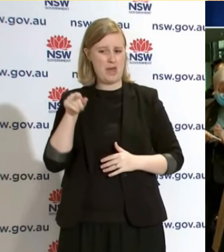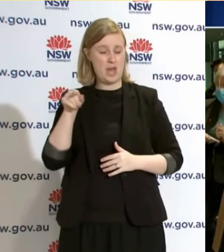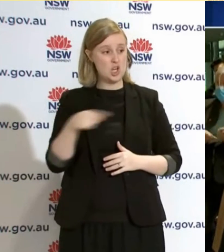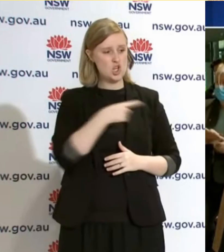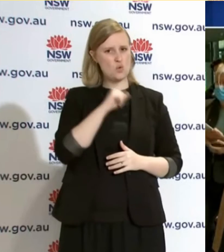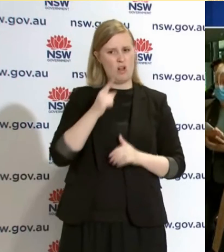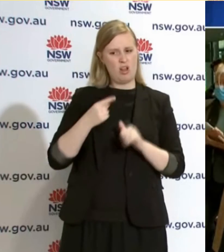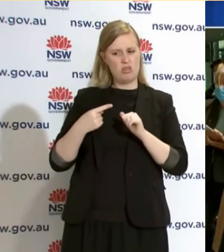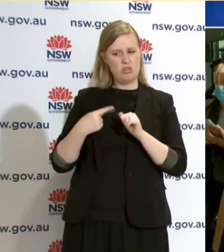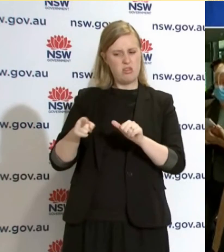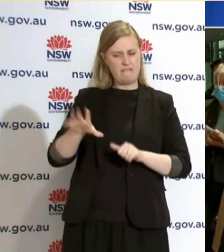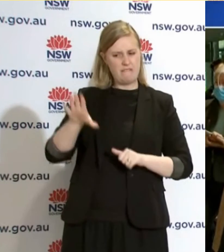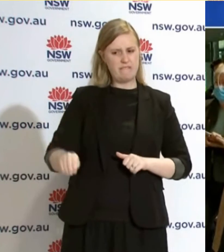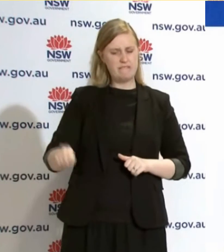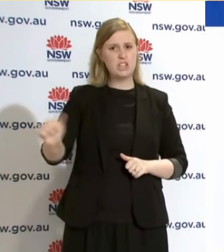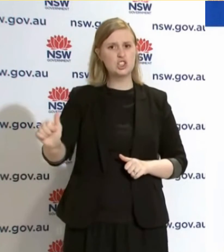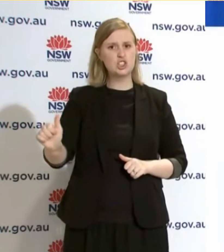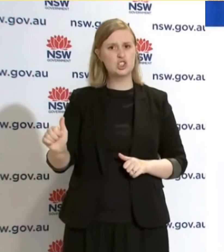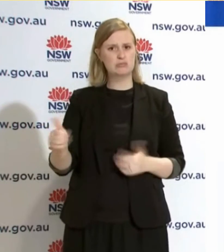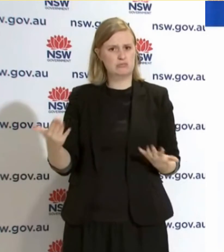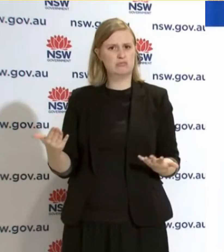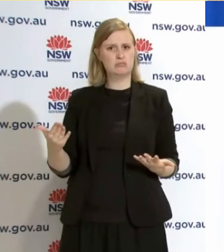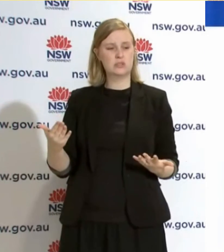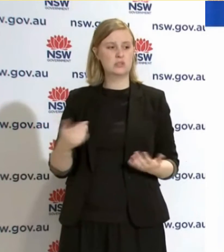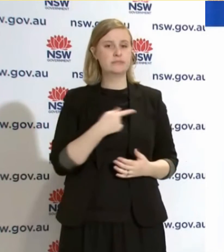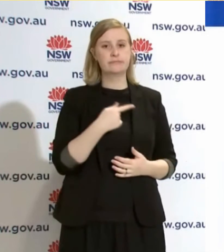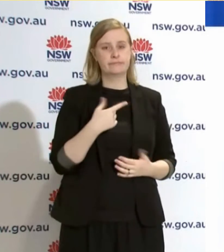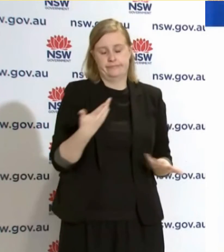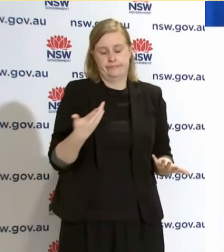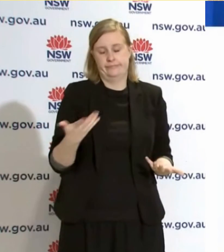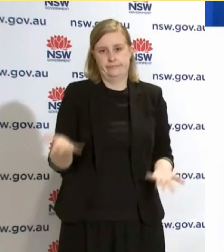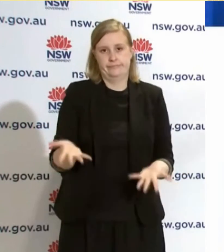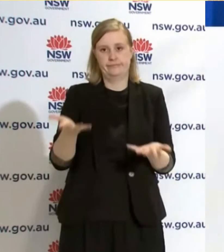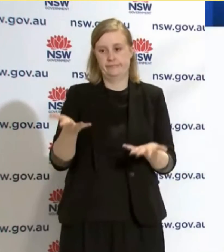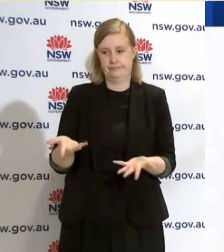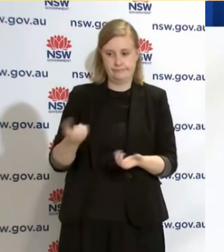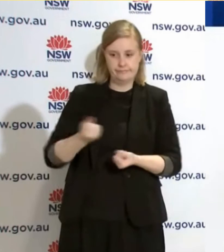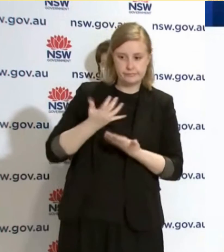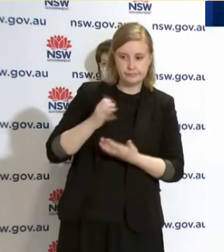Liberal Party backbencher to share her views? It's a democracy. I don't mind people expressing their views. We're hearing